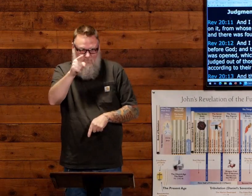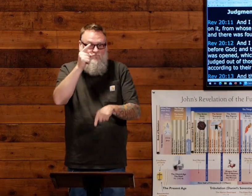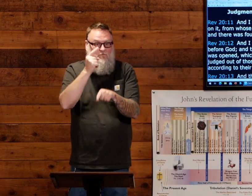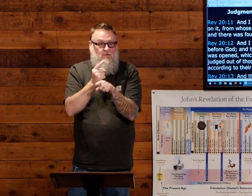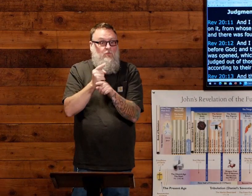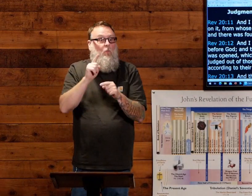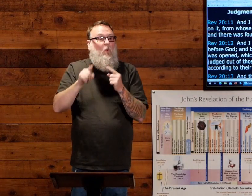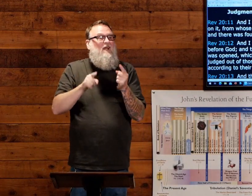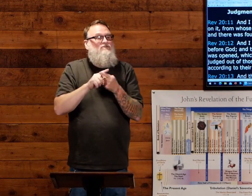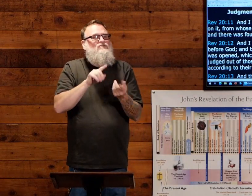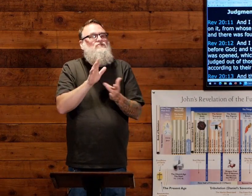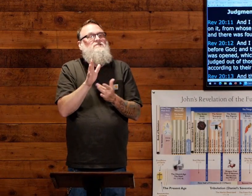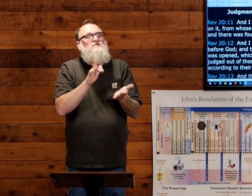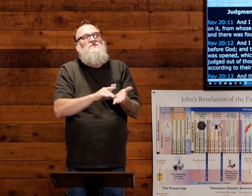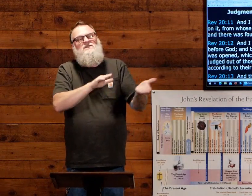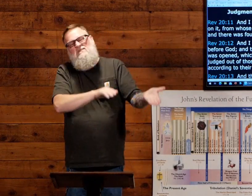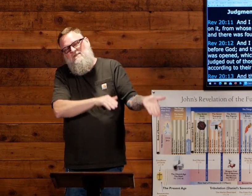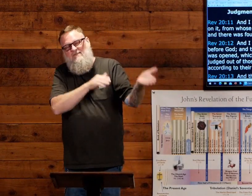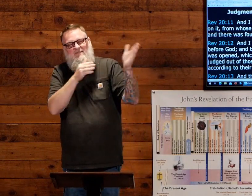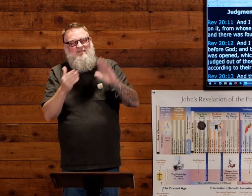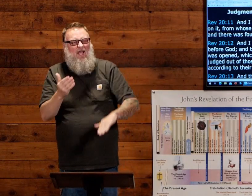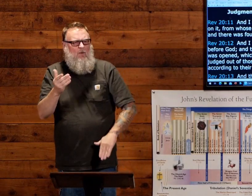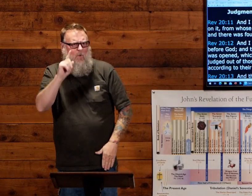said, when Jesus died,